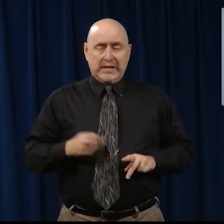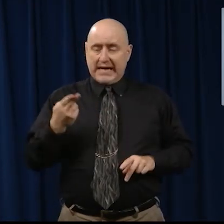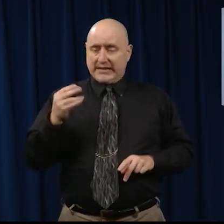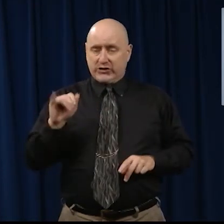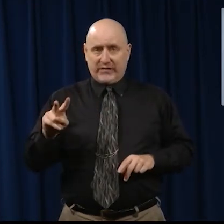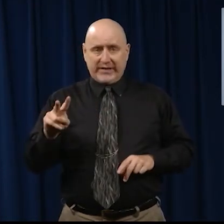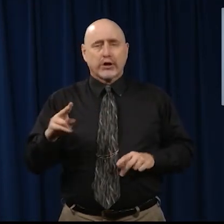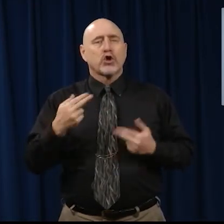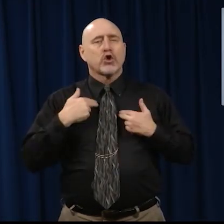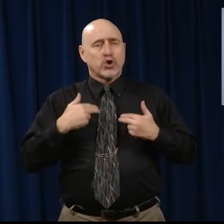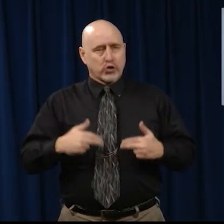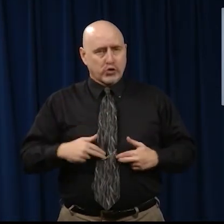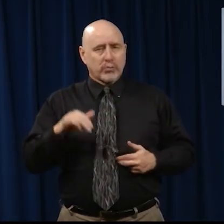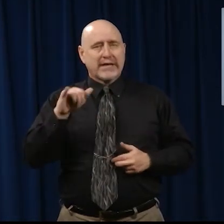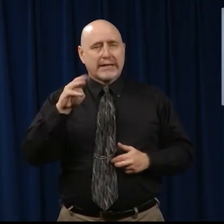the HIV, the human